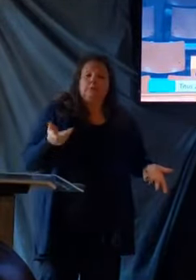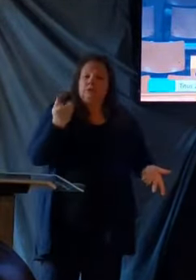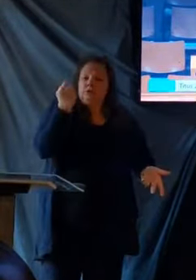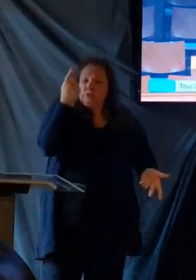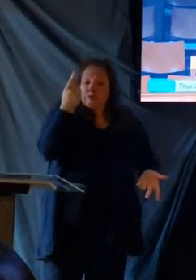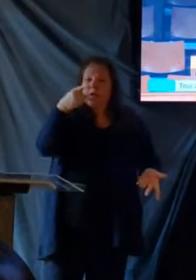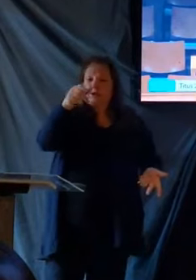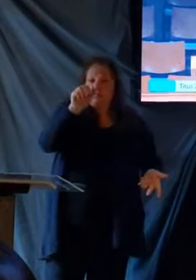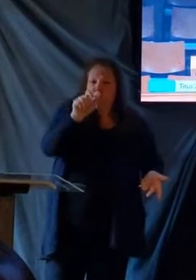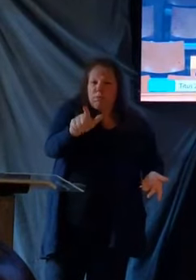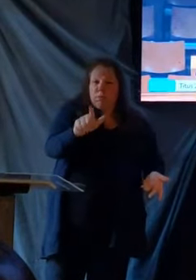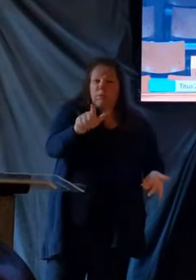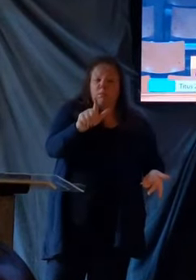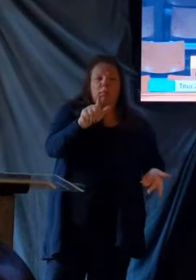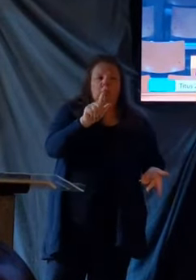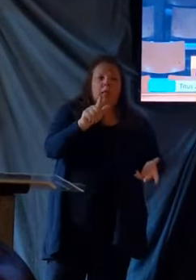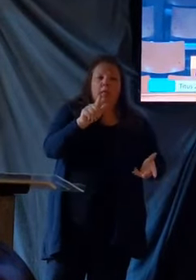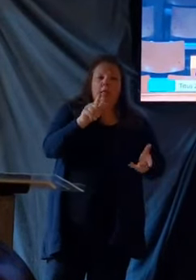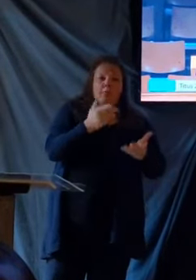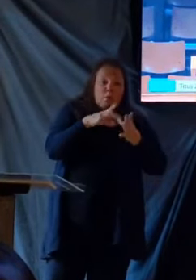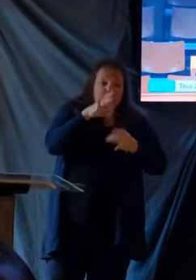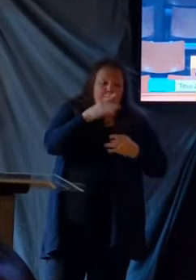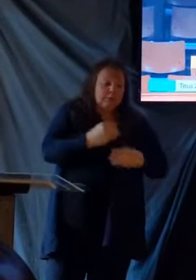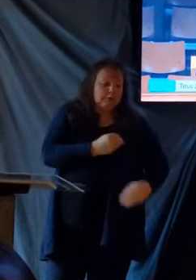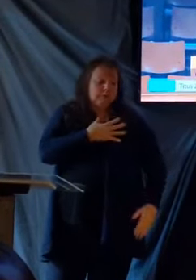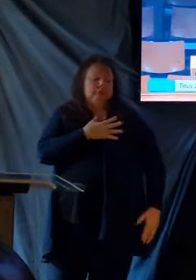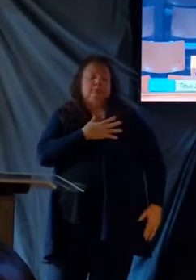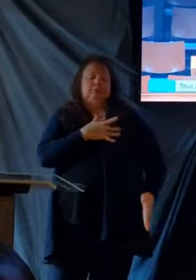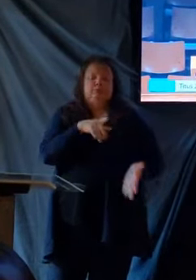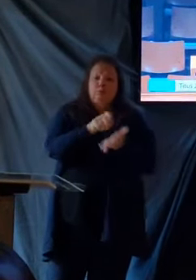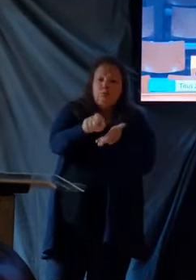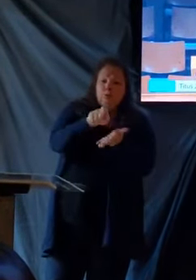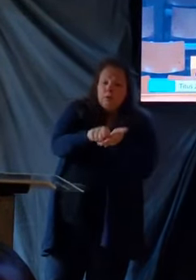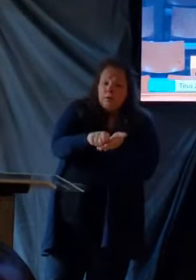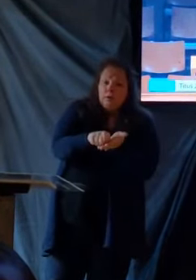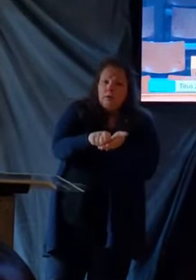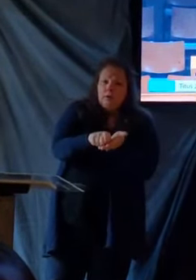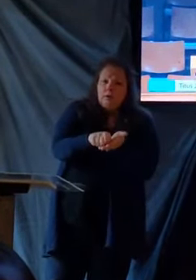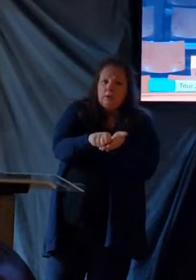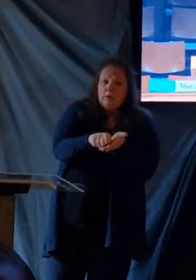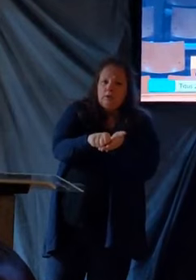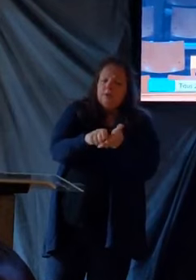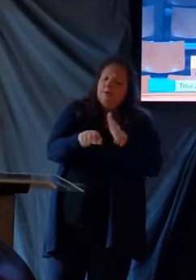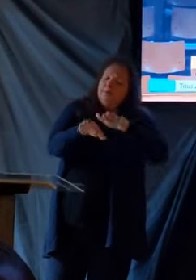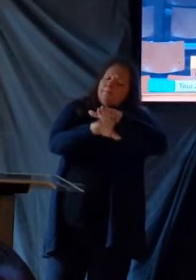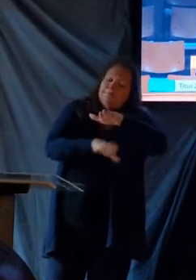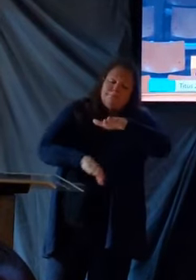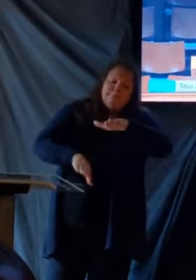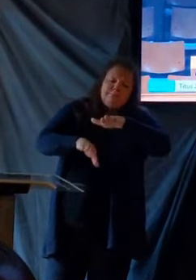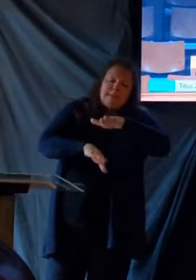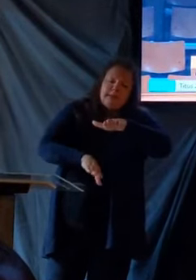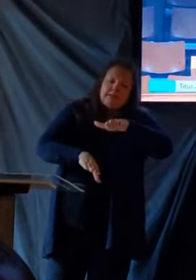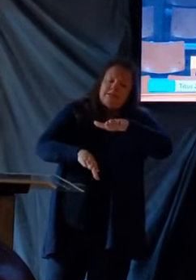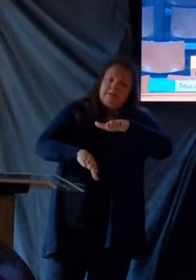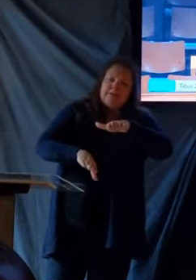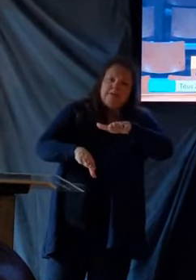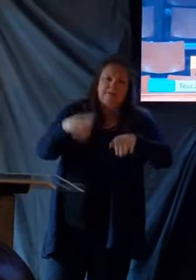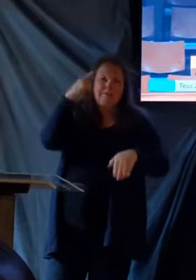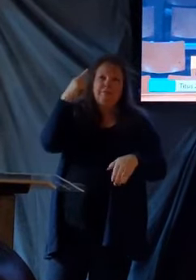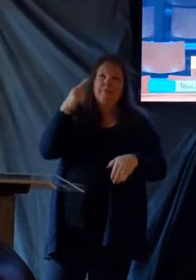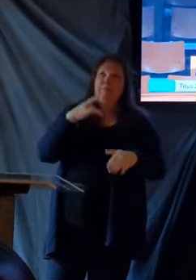how Paul and the Spirit directing Paul wants, this is foundational material